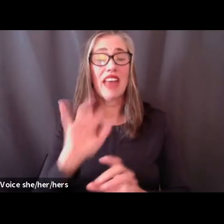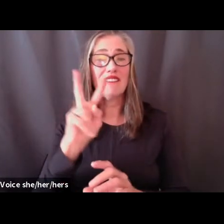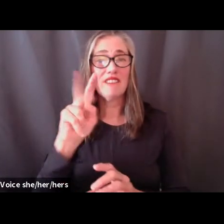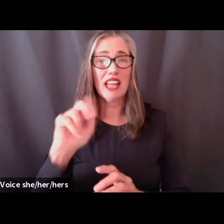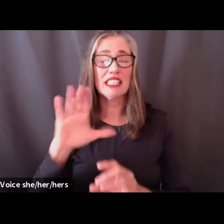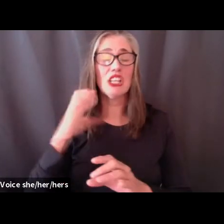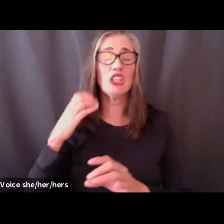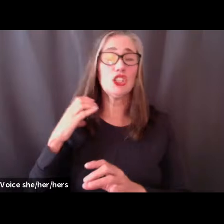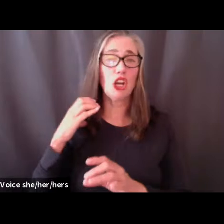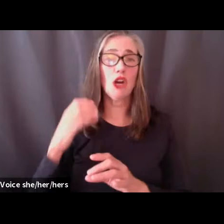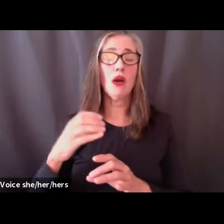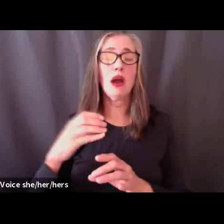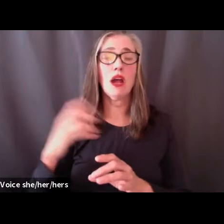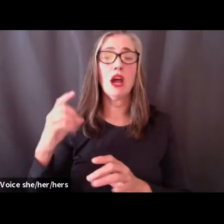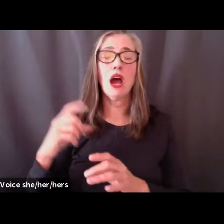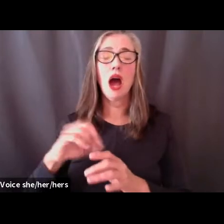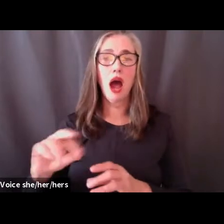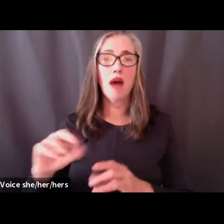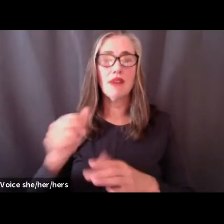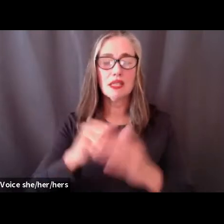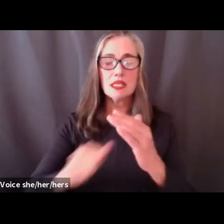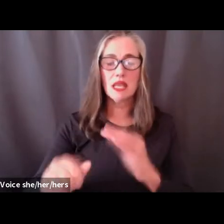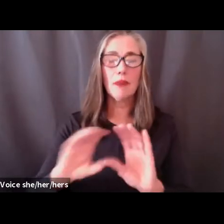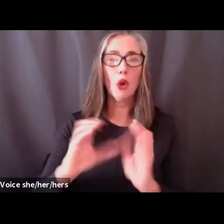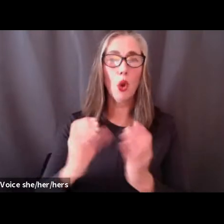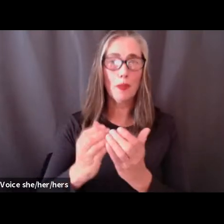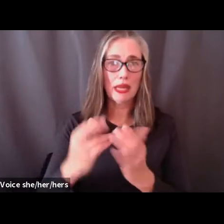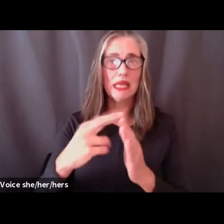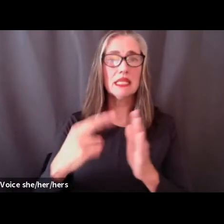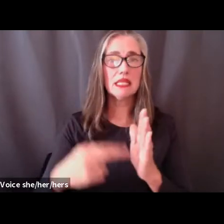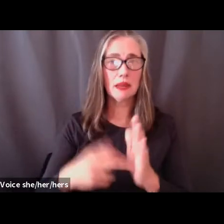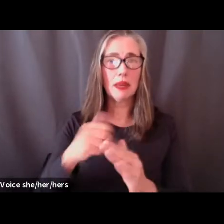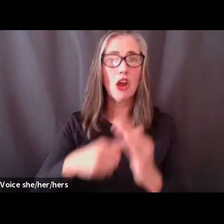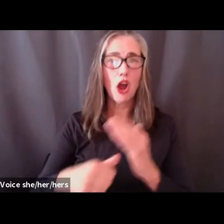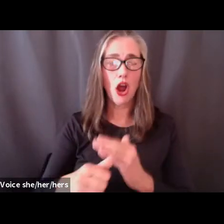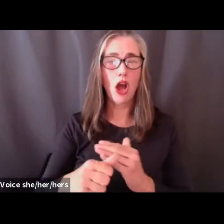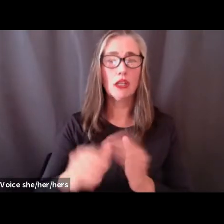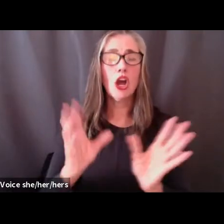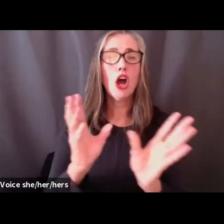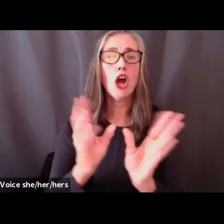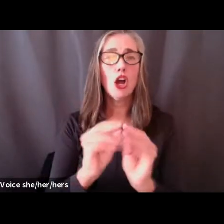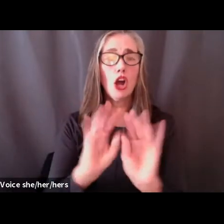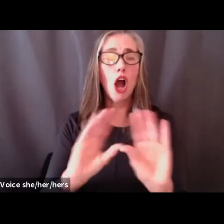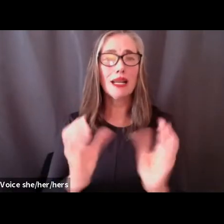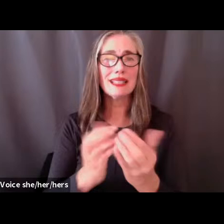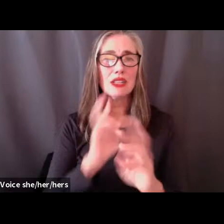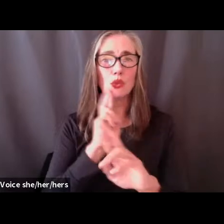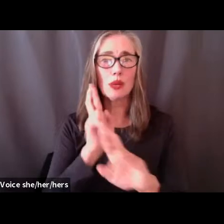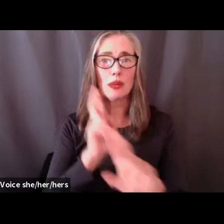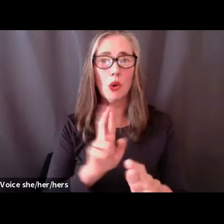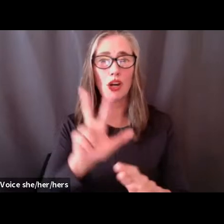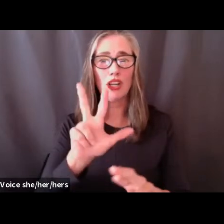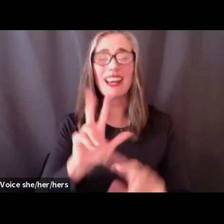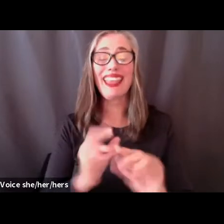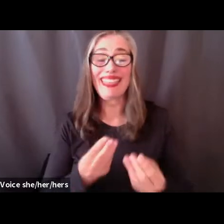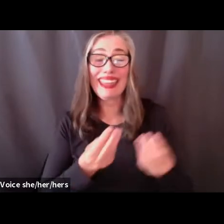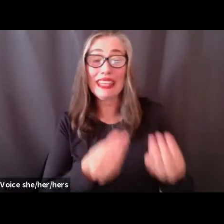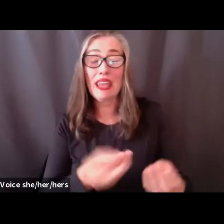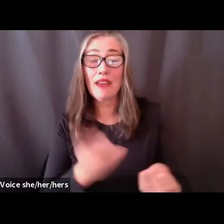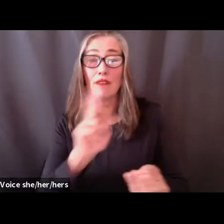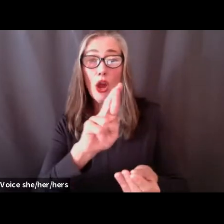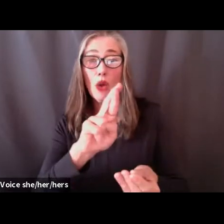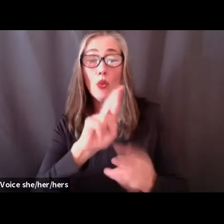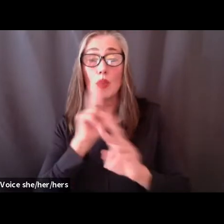Committee Rules Committee Subcommittee on Caucuses a report 30 days after the November